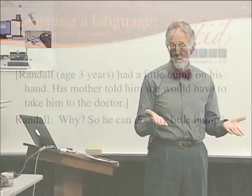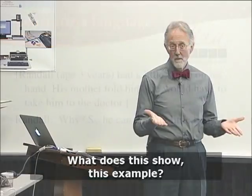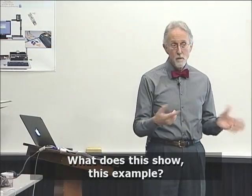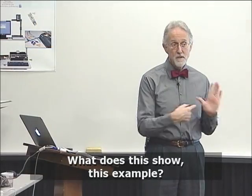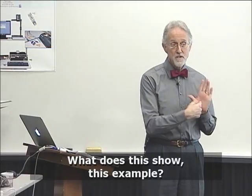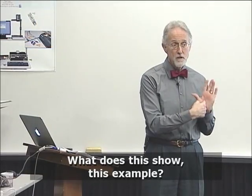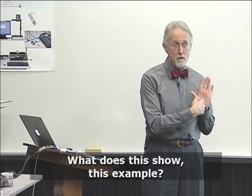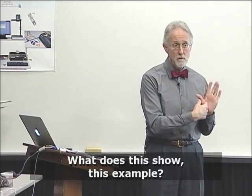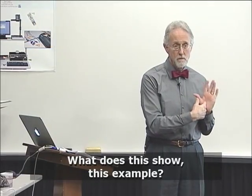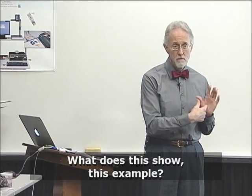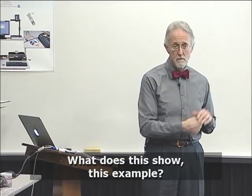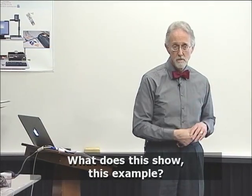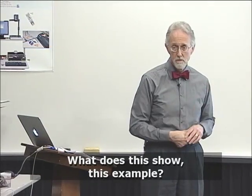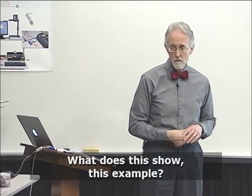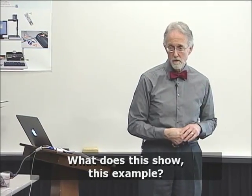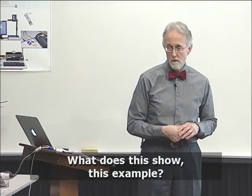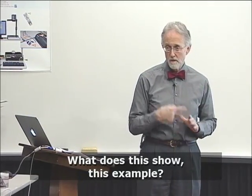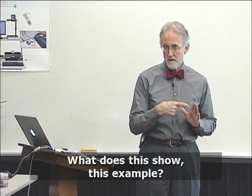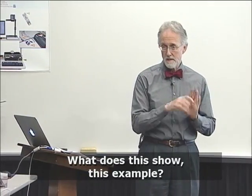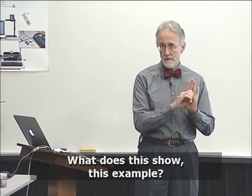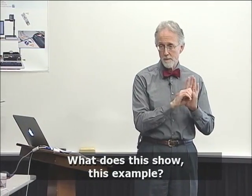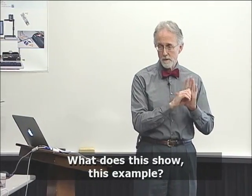What does this show? This example?